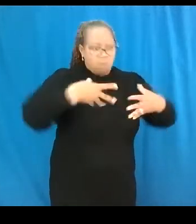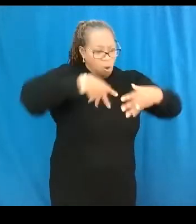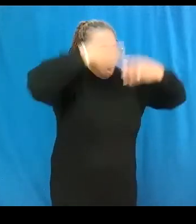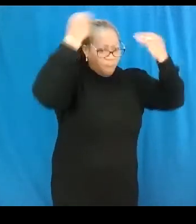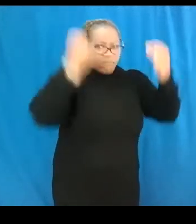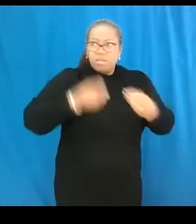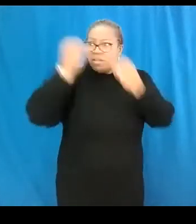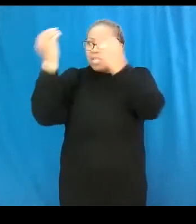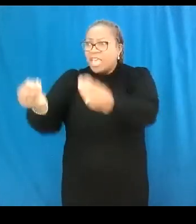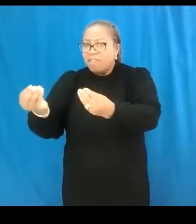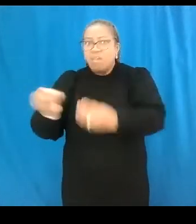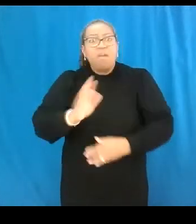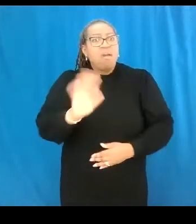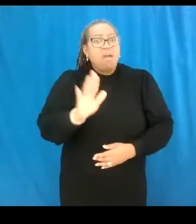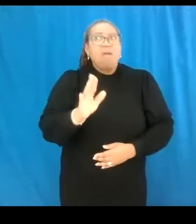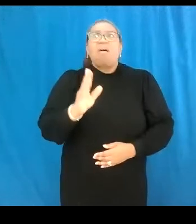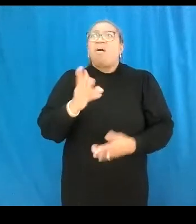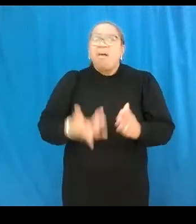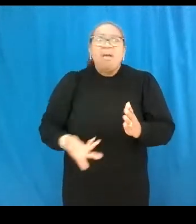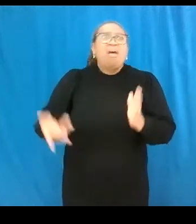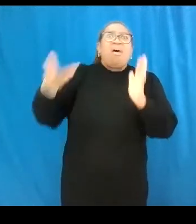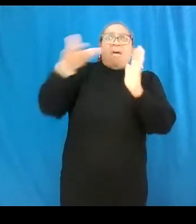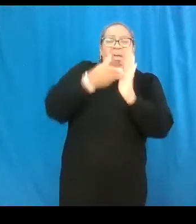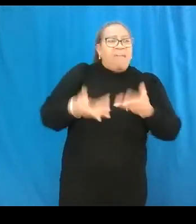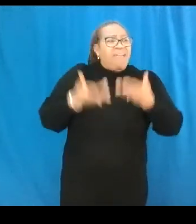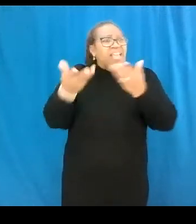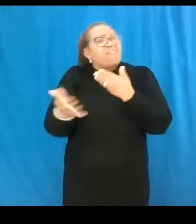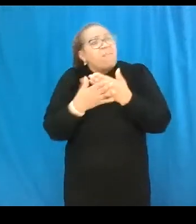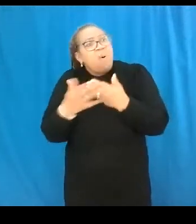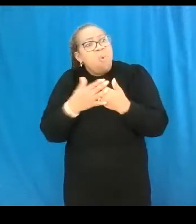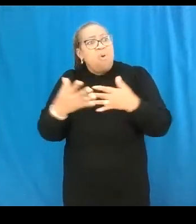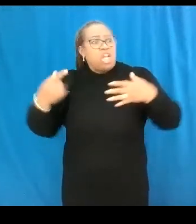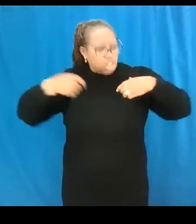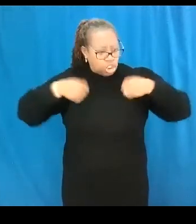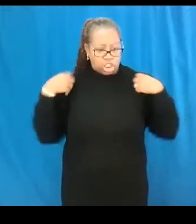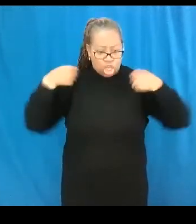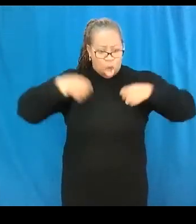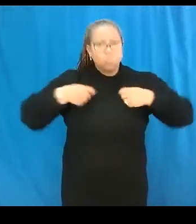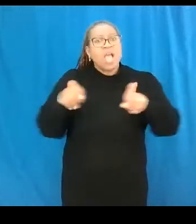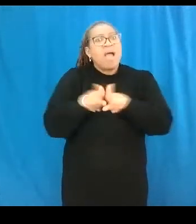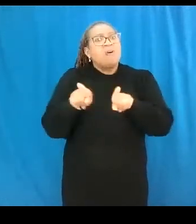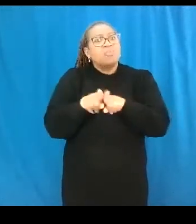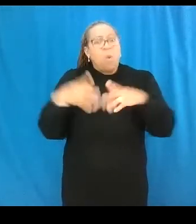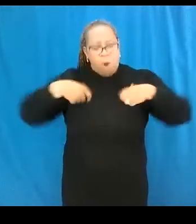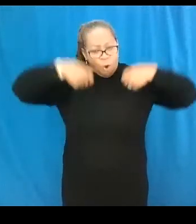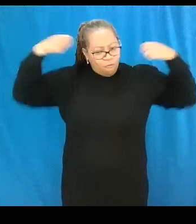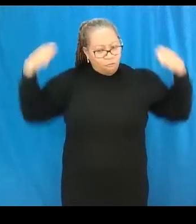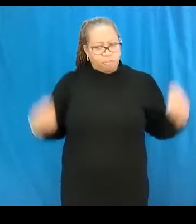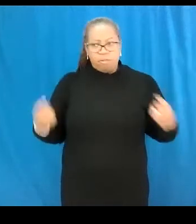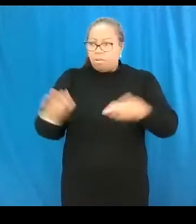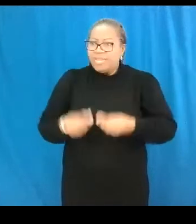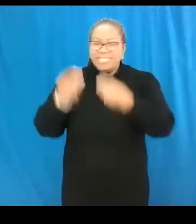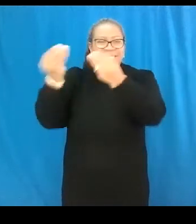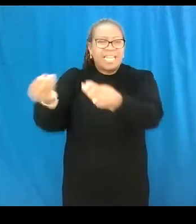but go over and beyond and give them your coat as well. In other words, reverse